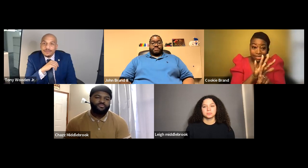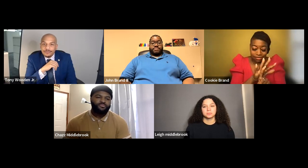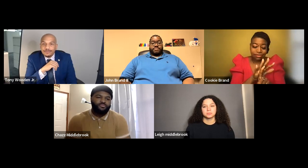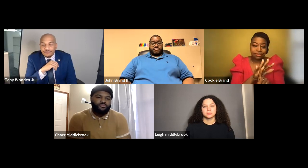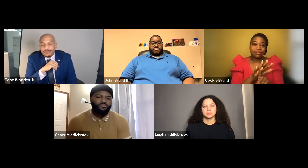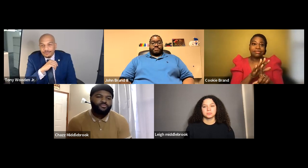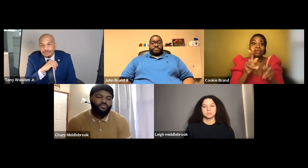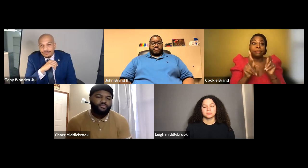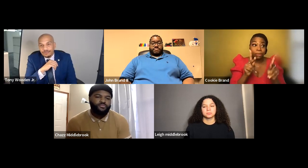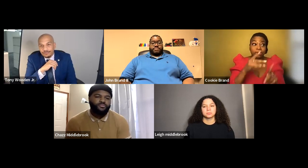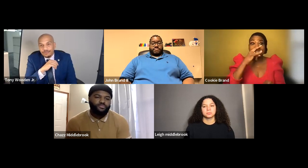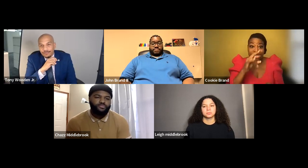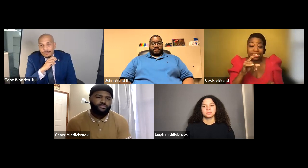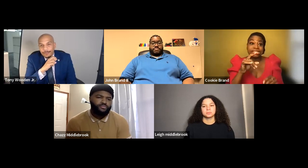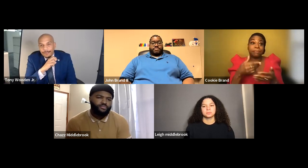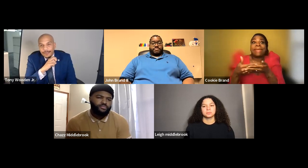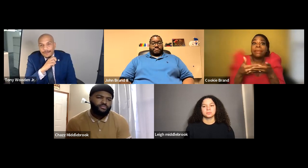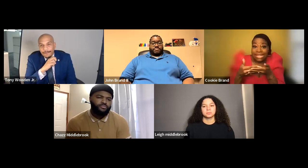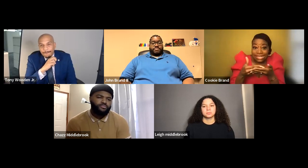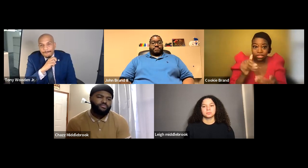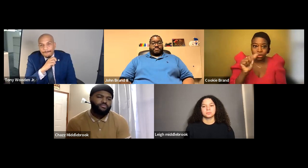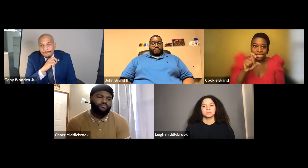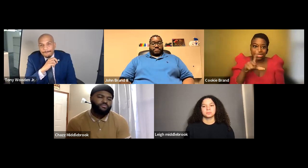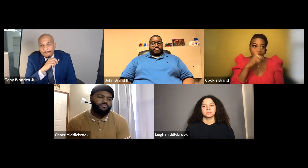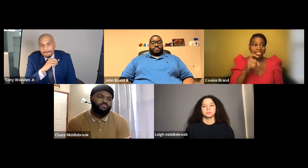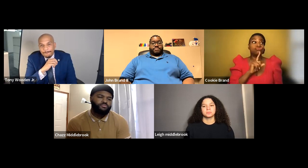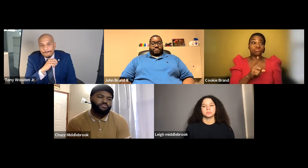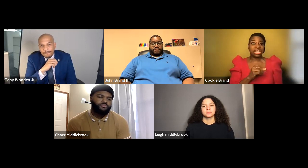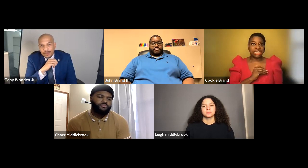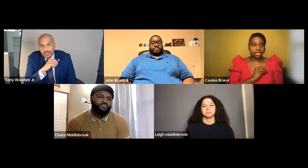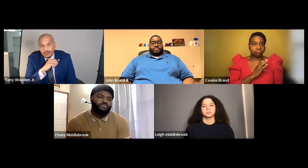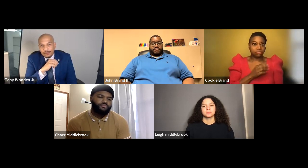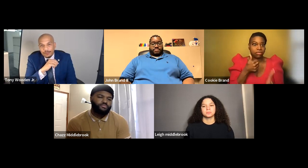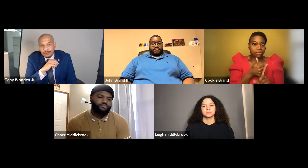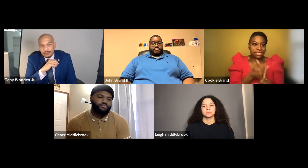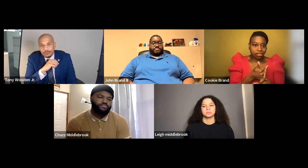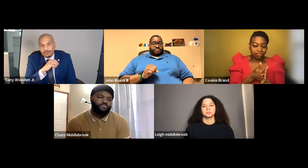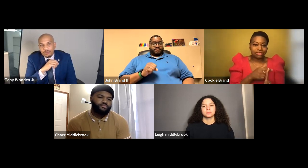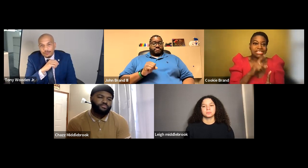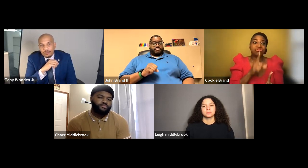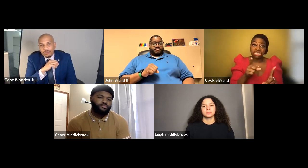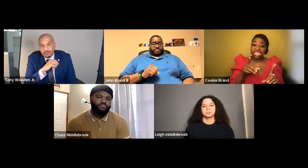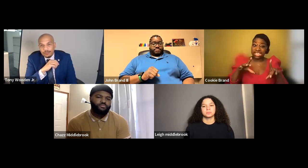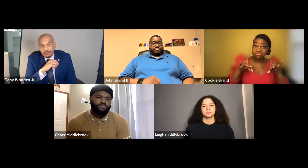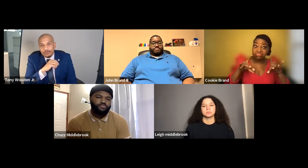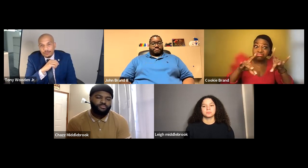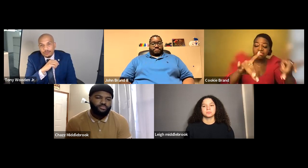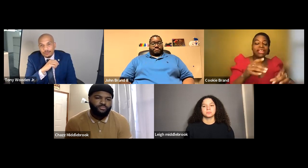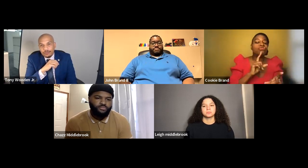that exposure is for them and their development from birth, because their self-esteem,